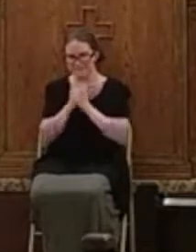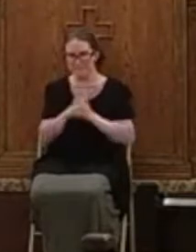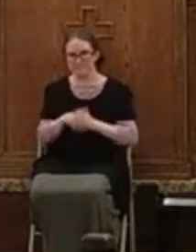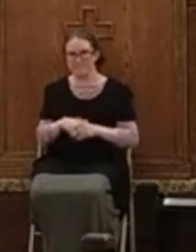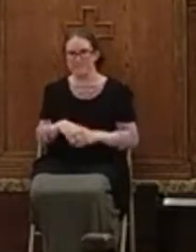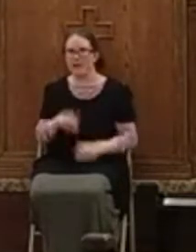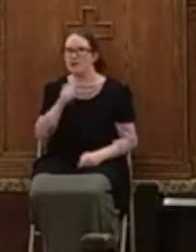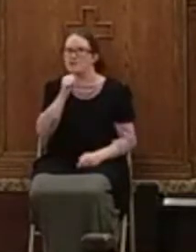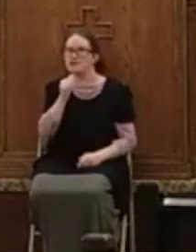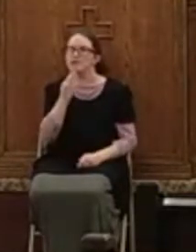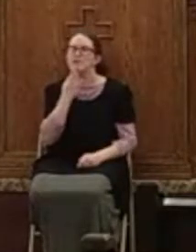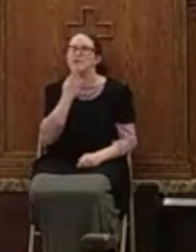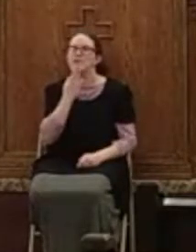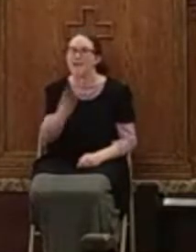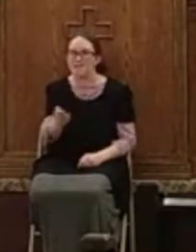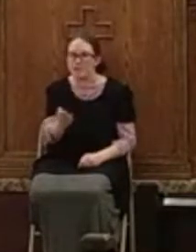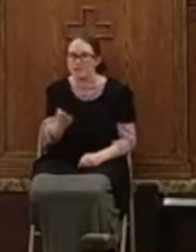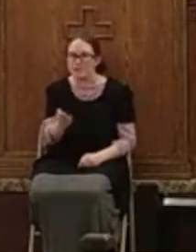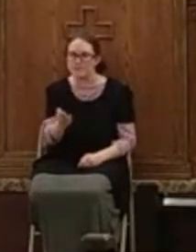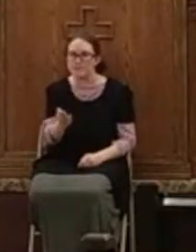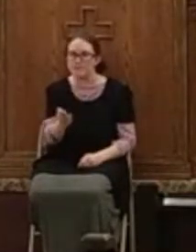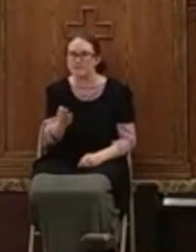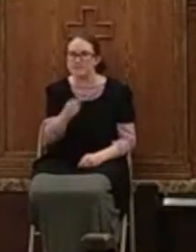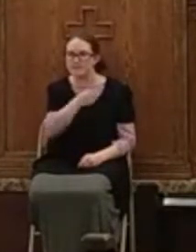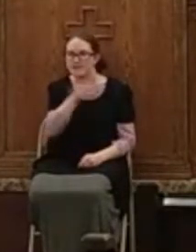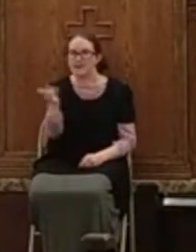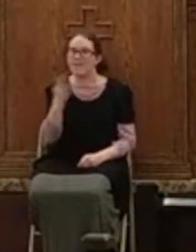Aren't you thankful